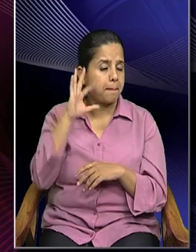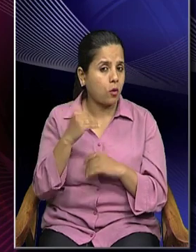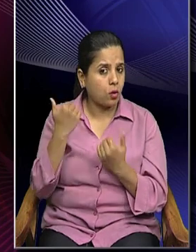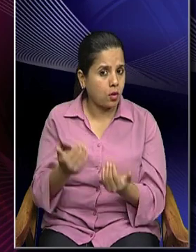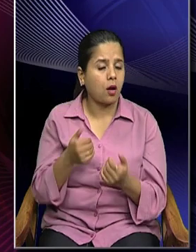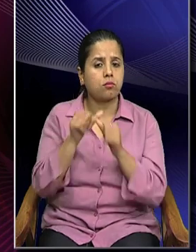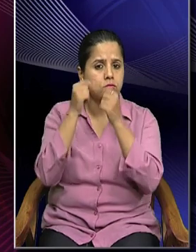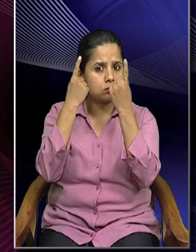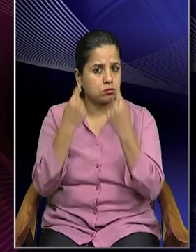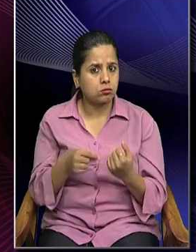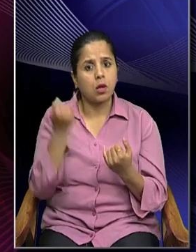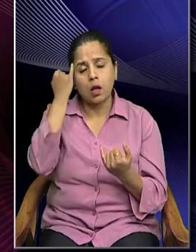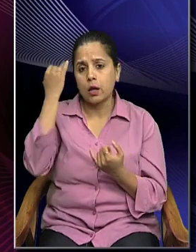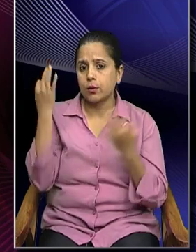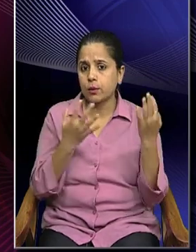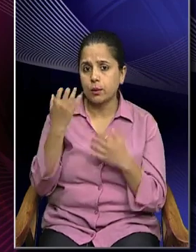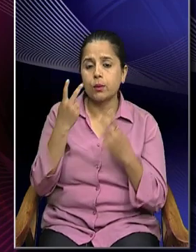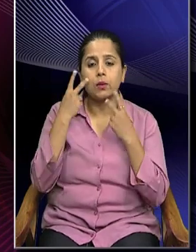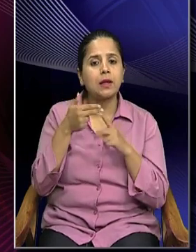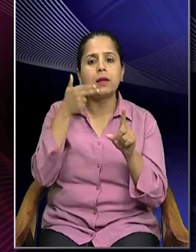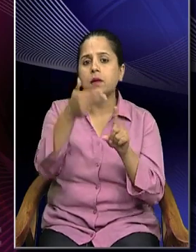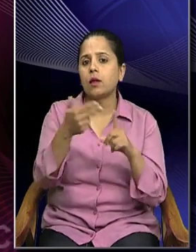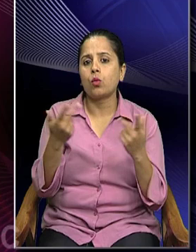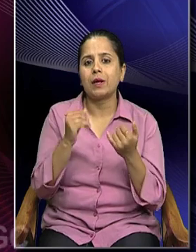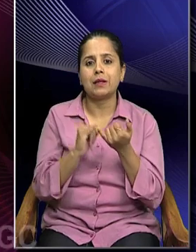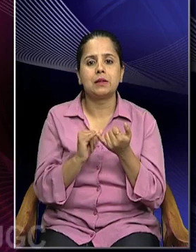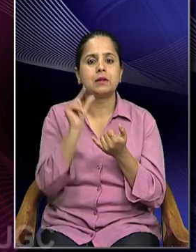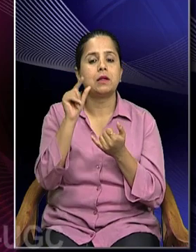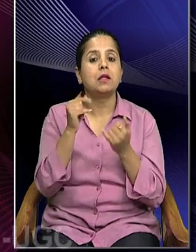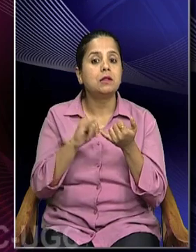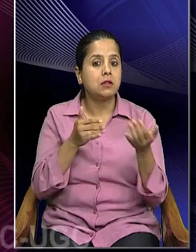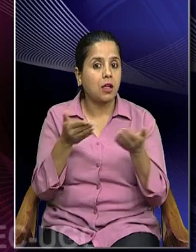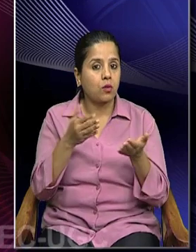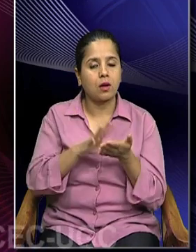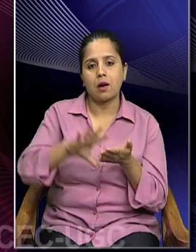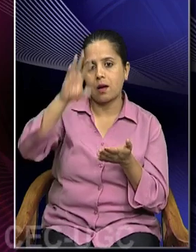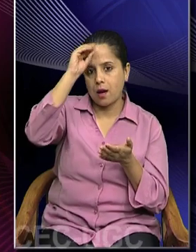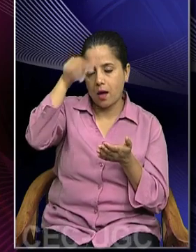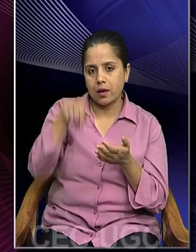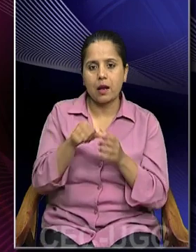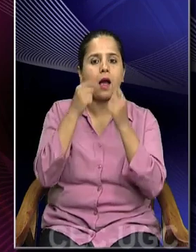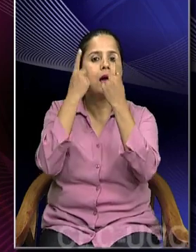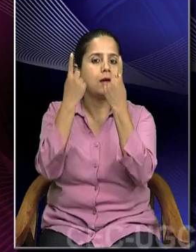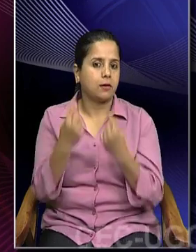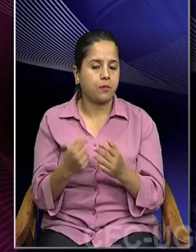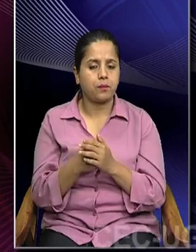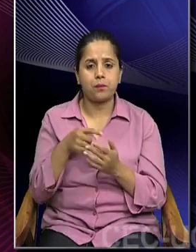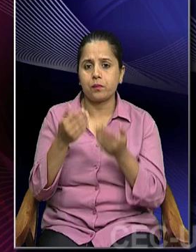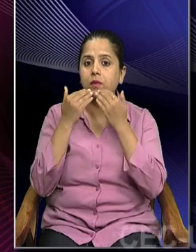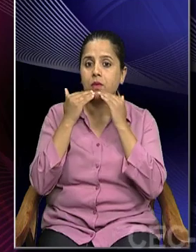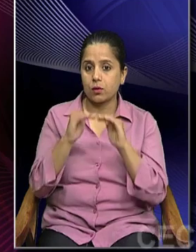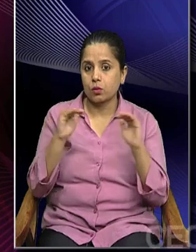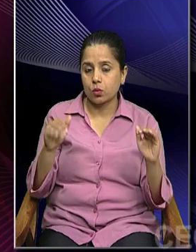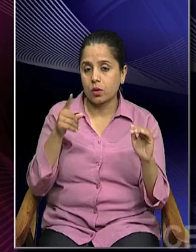assessment innovative aspects called as service learning assessment. Now the students